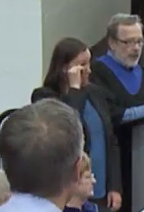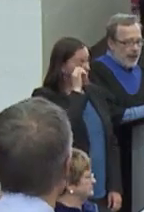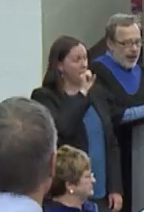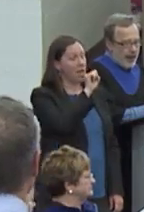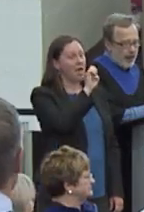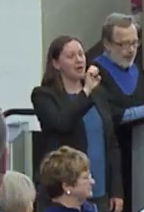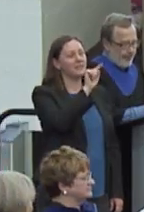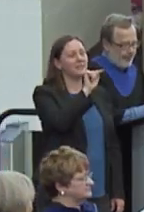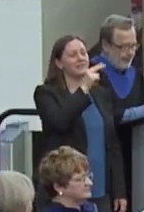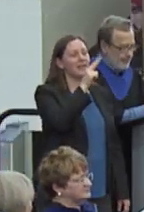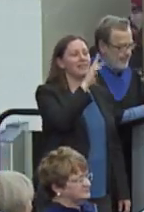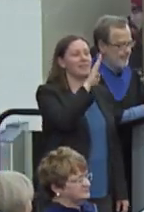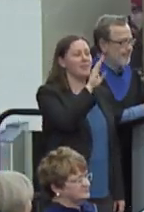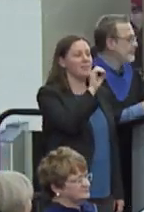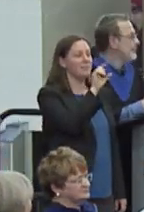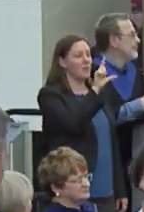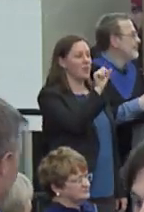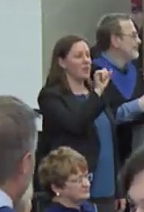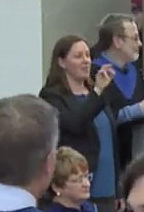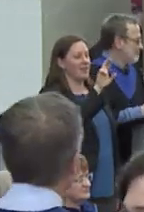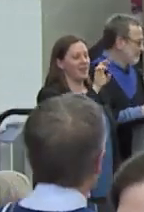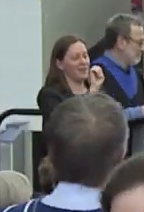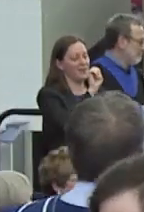Seth Bolaire.